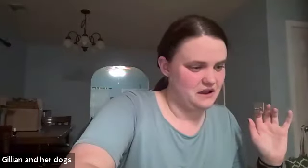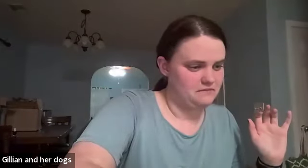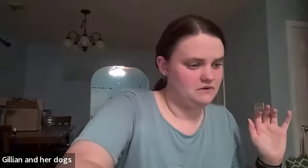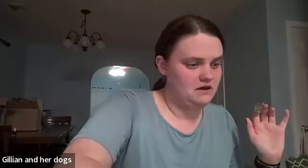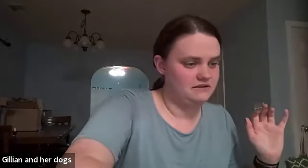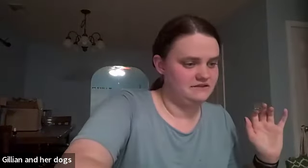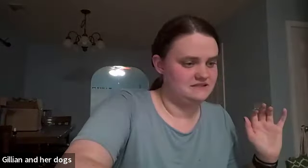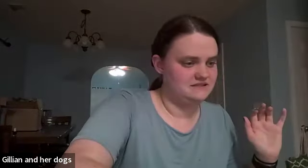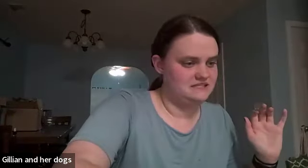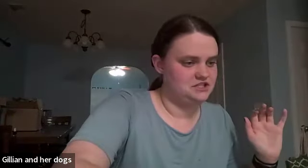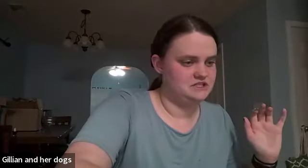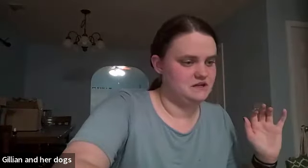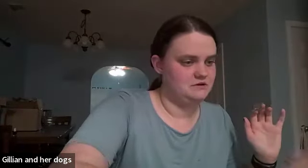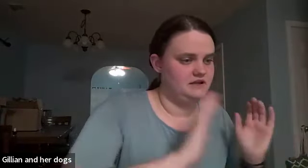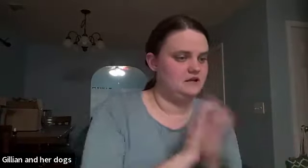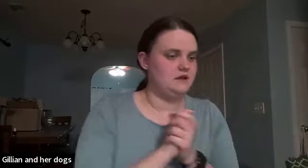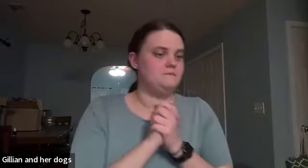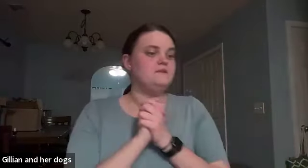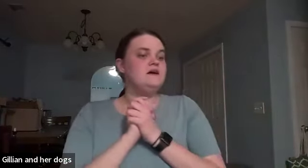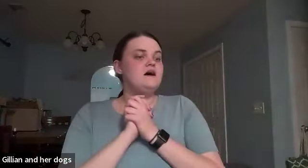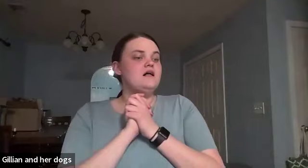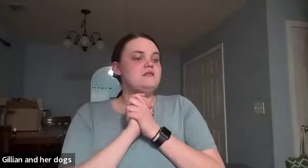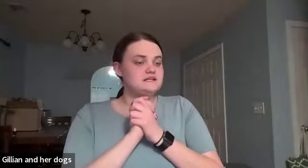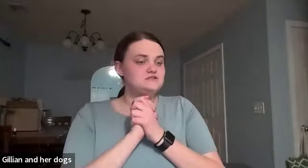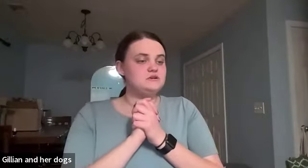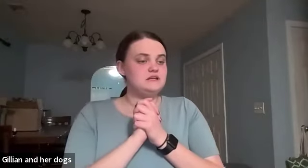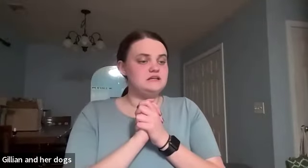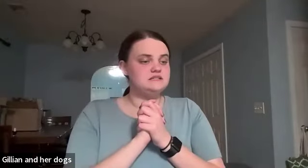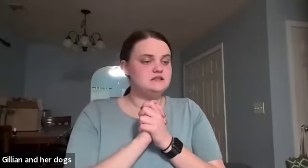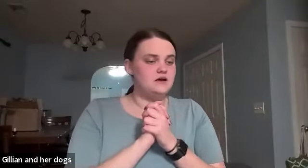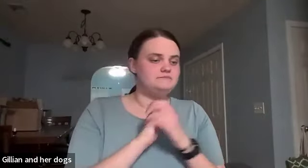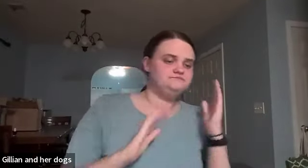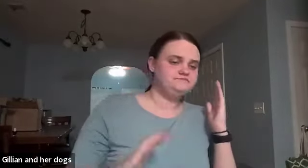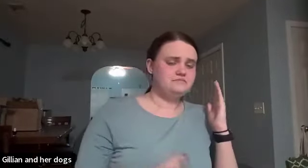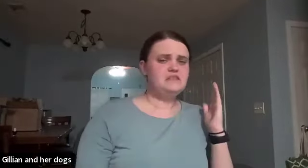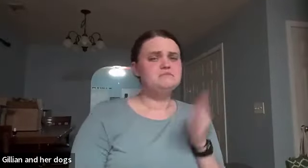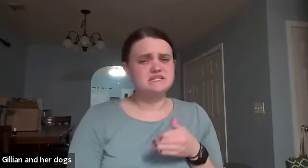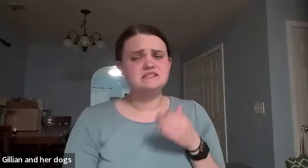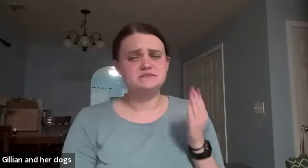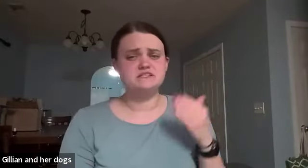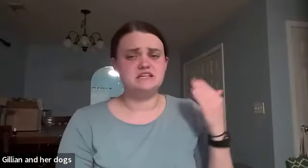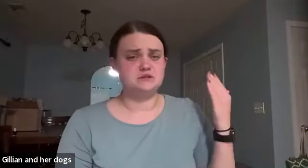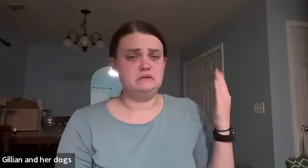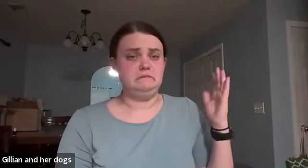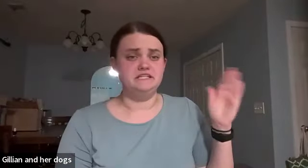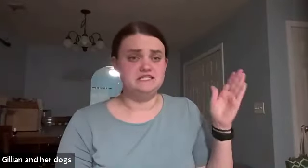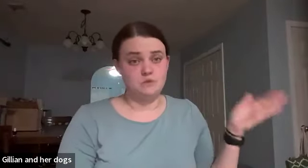Okay, golly, this list is just stubborn. Here we go. The next one is businessman slash